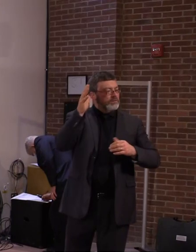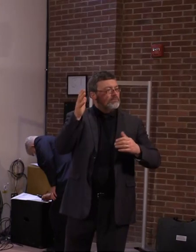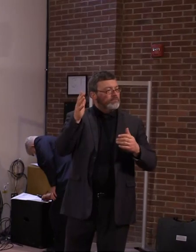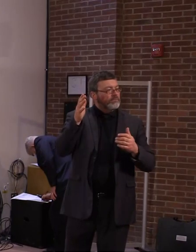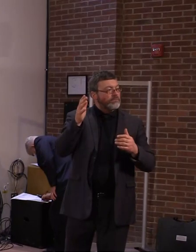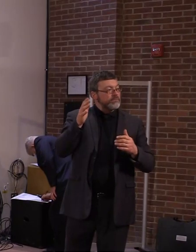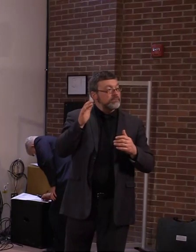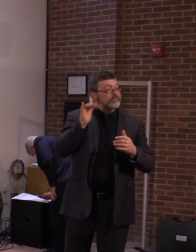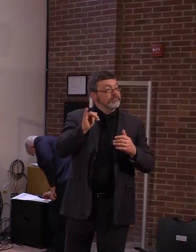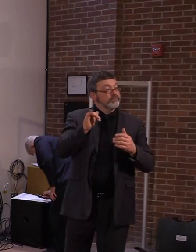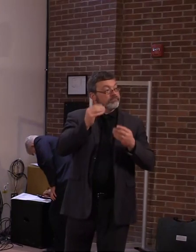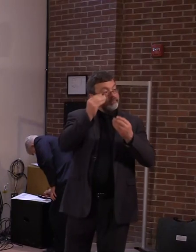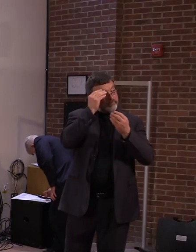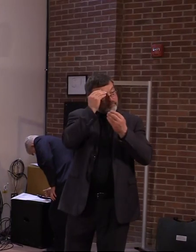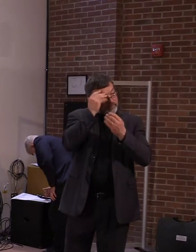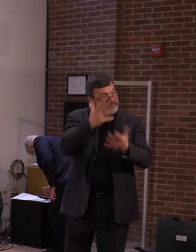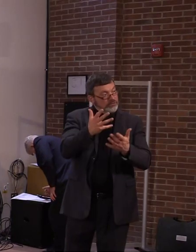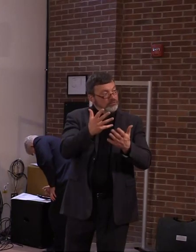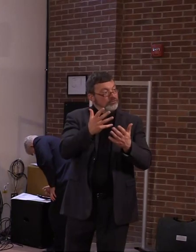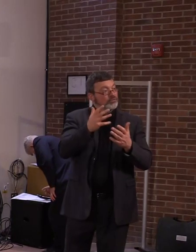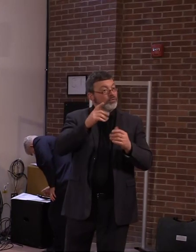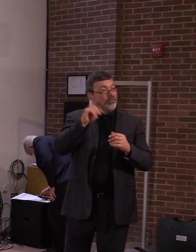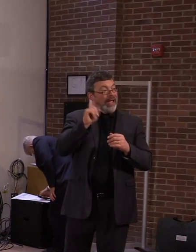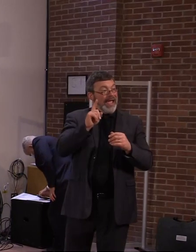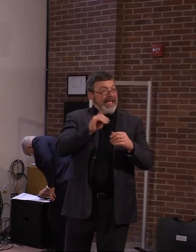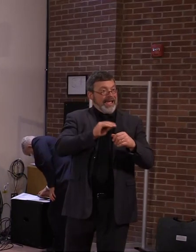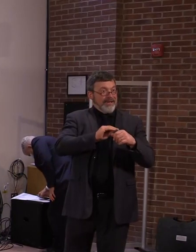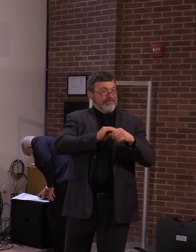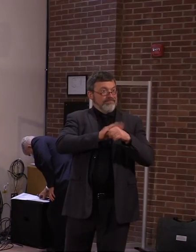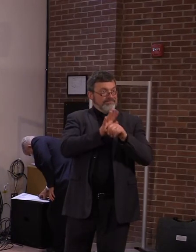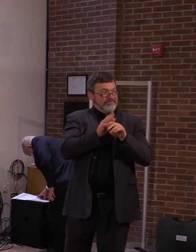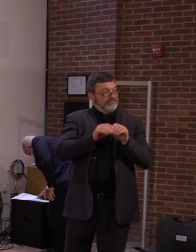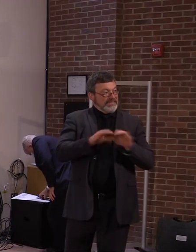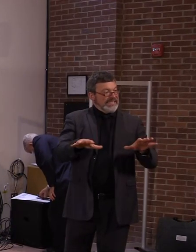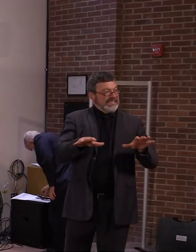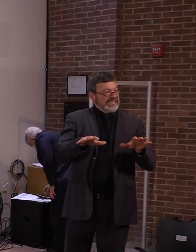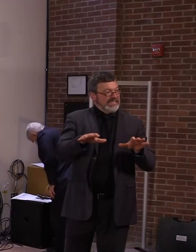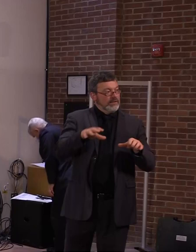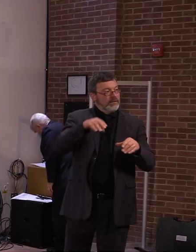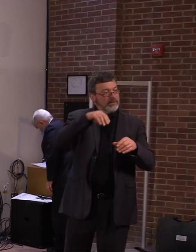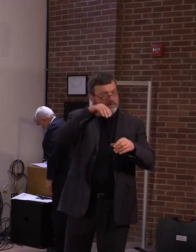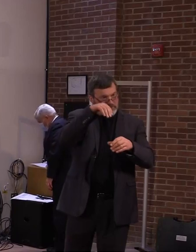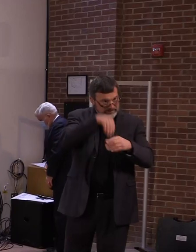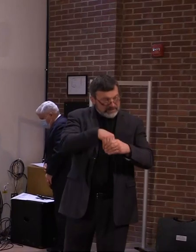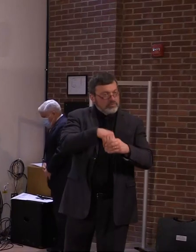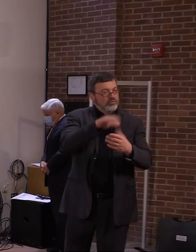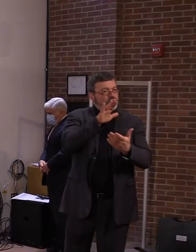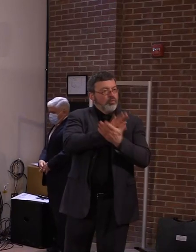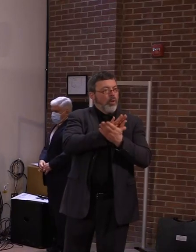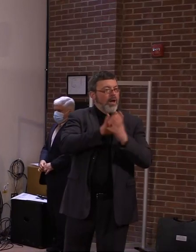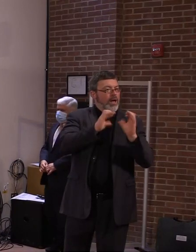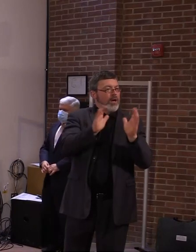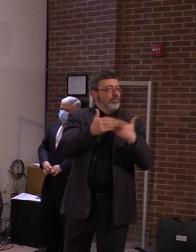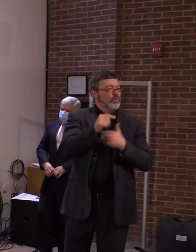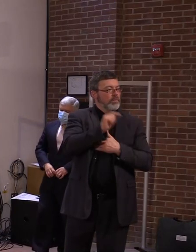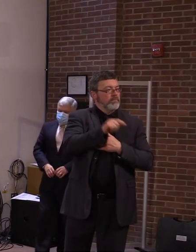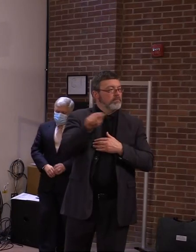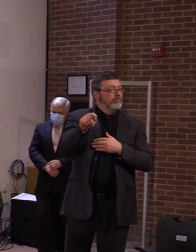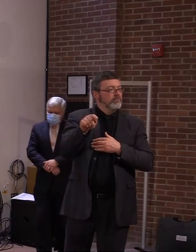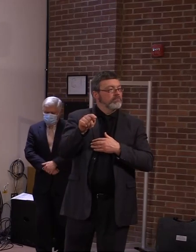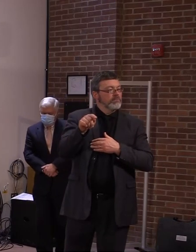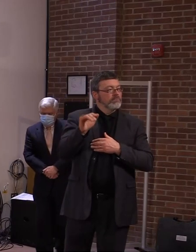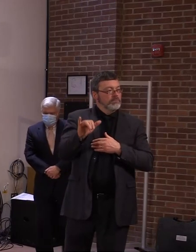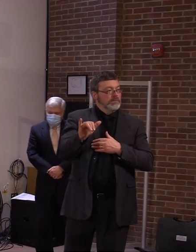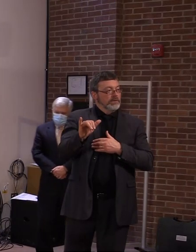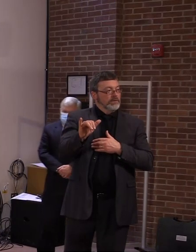outbreaks or cases, positive cases in classrooms, in school communities are going to be made directly to close contacts